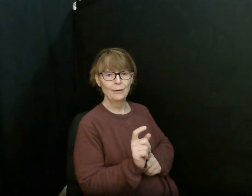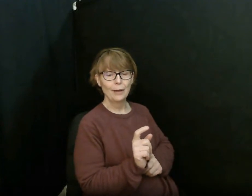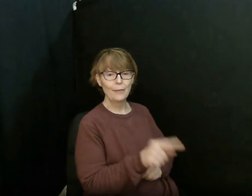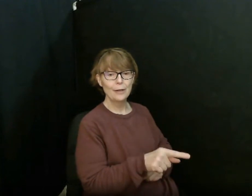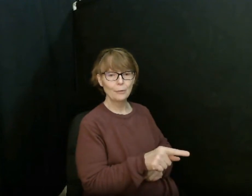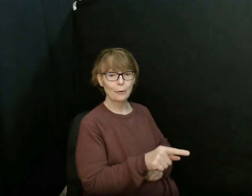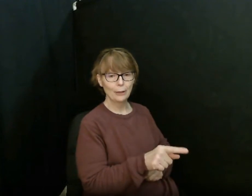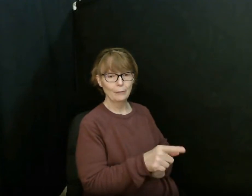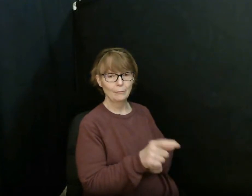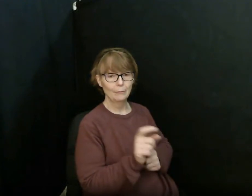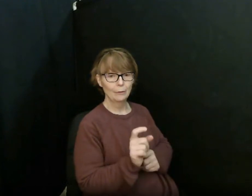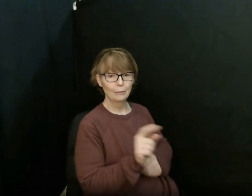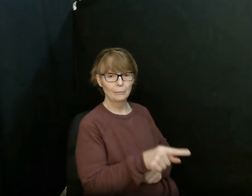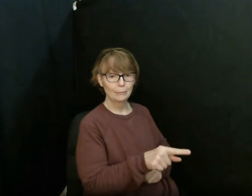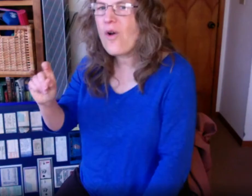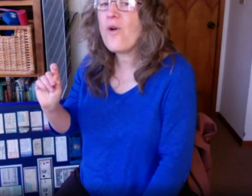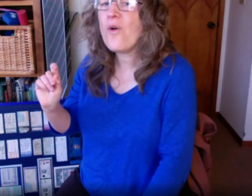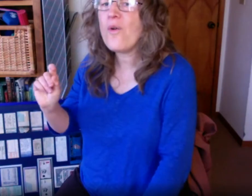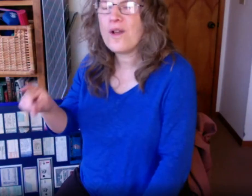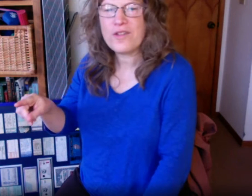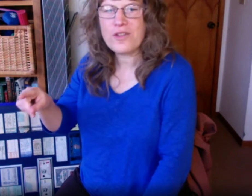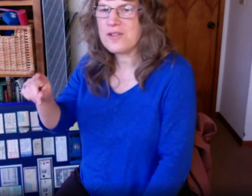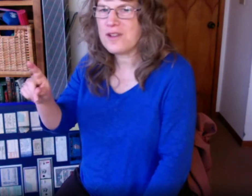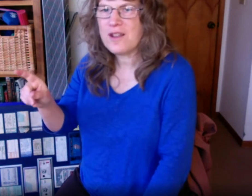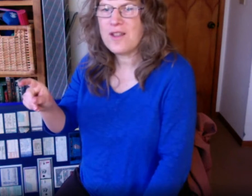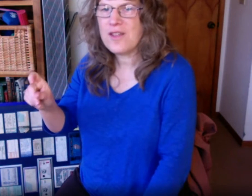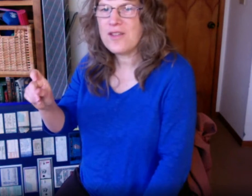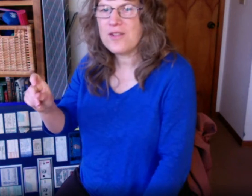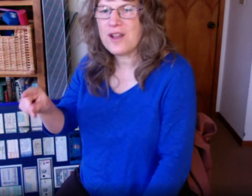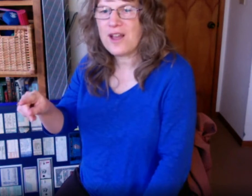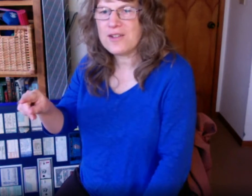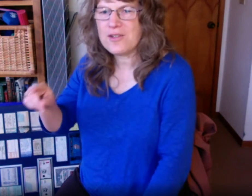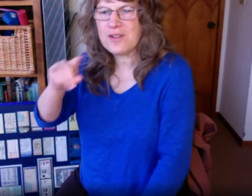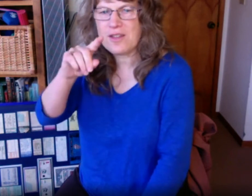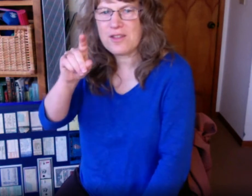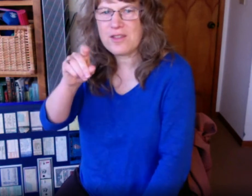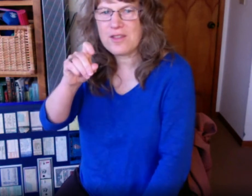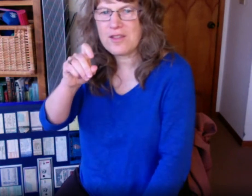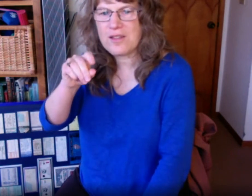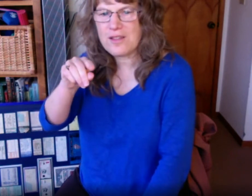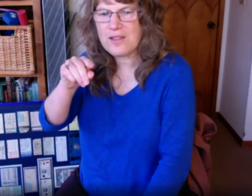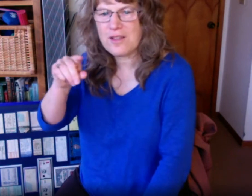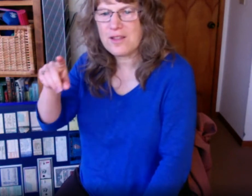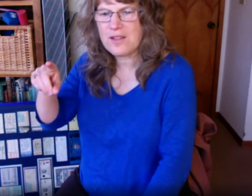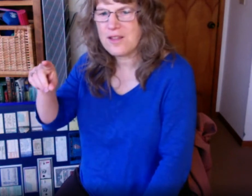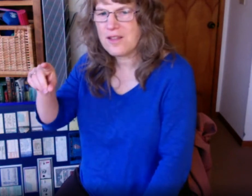Uh-huh. and then you're pointing. And oh, so you're not doing this. I'm not doing well.